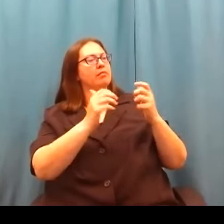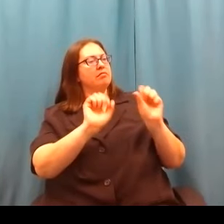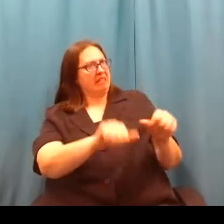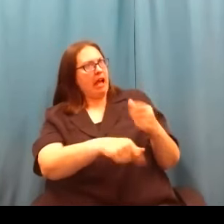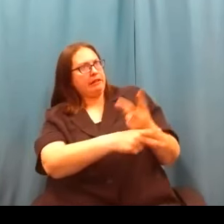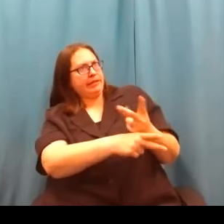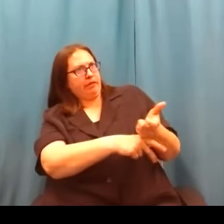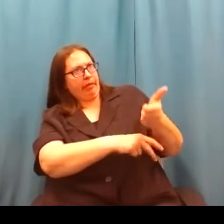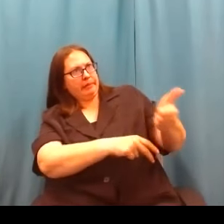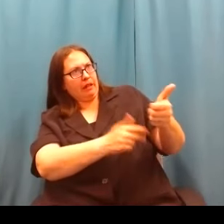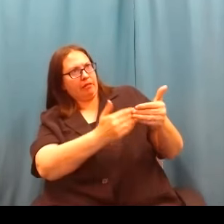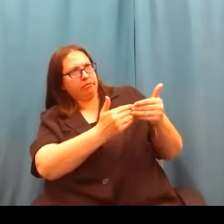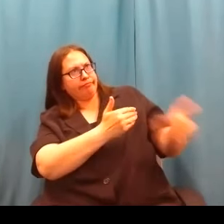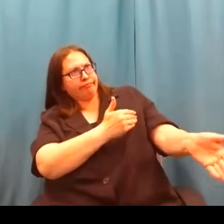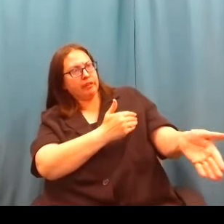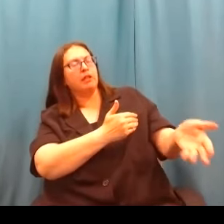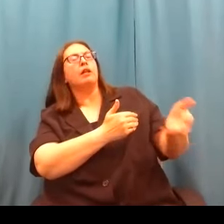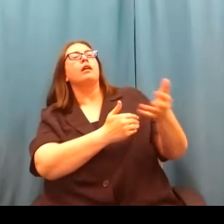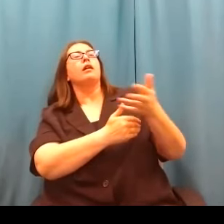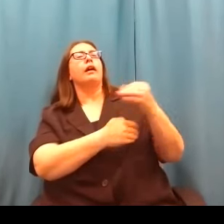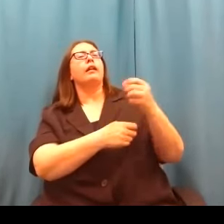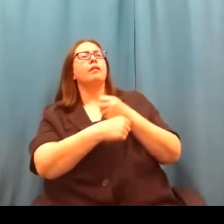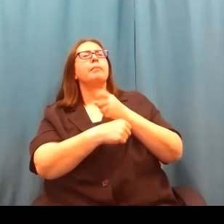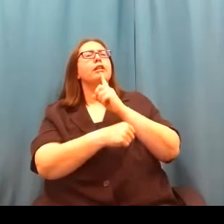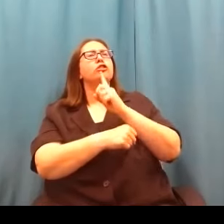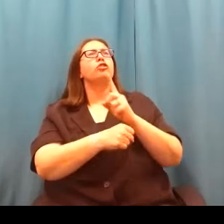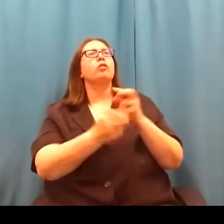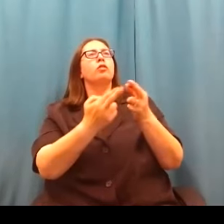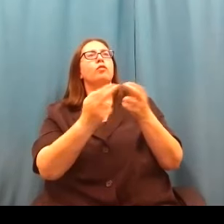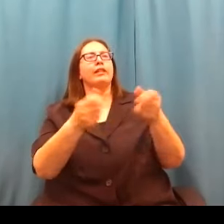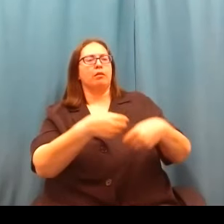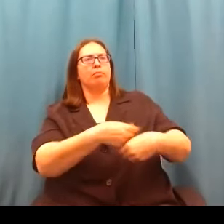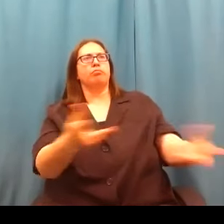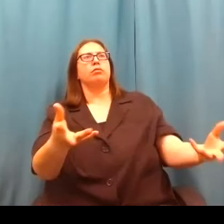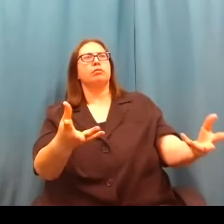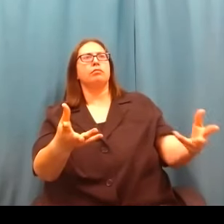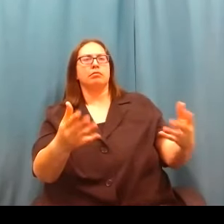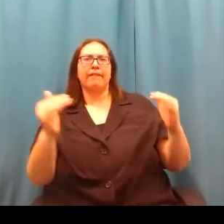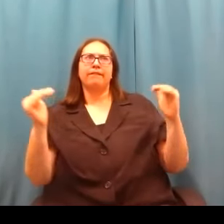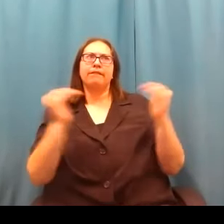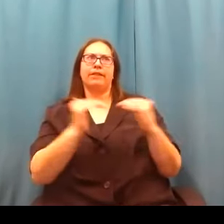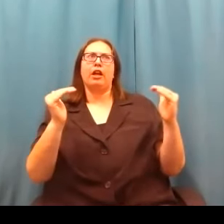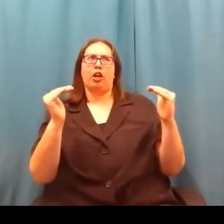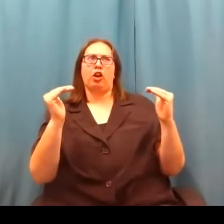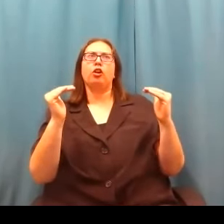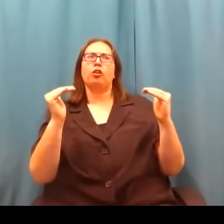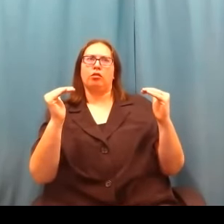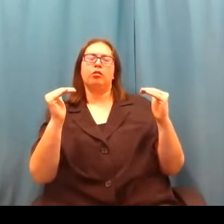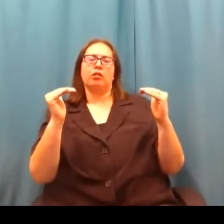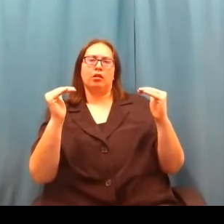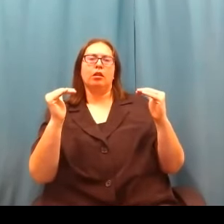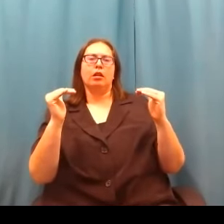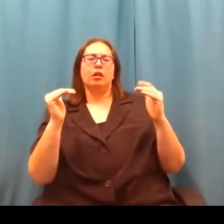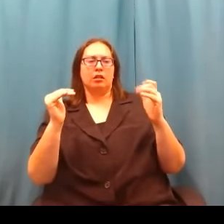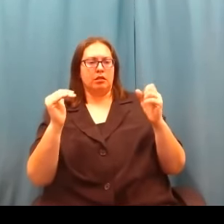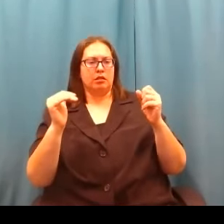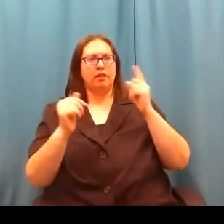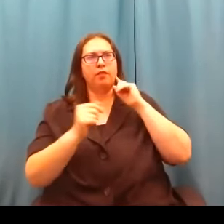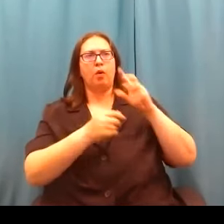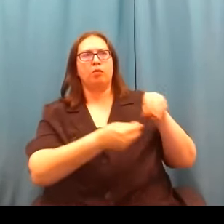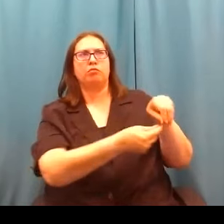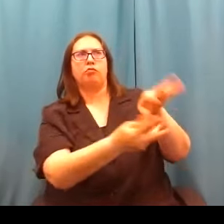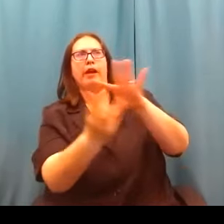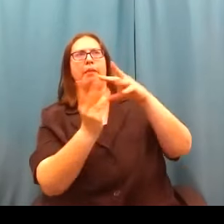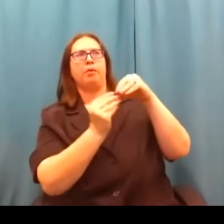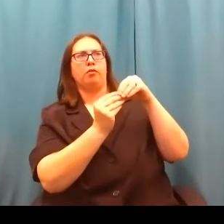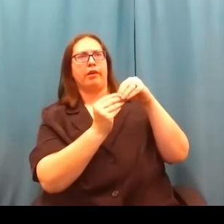piece of that is also making sure there's equitable distribution of resources, whether it's health services, other essential wraparound services,